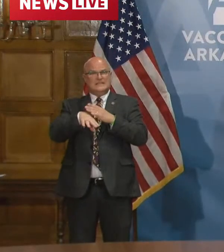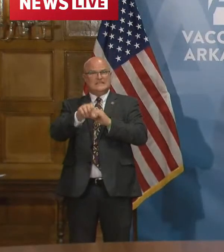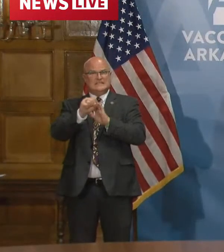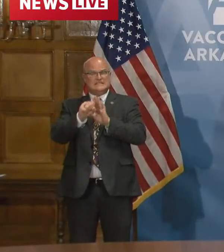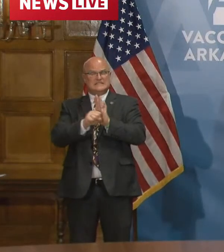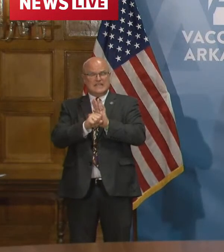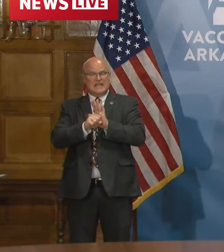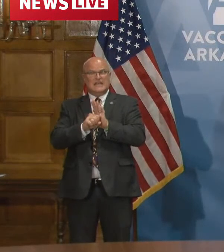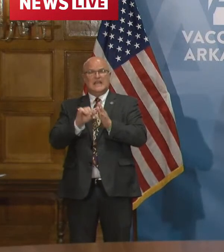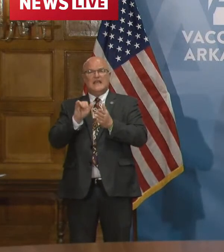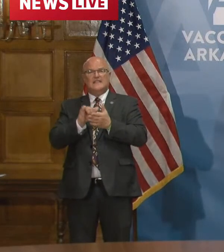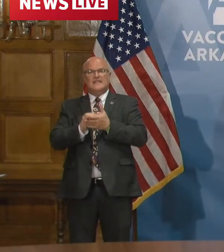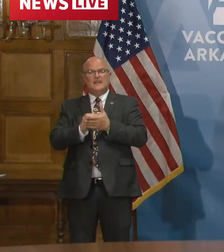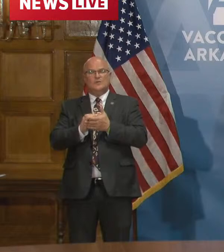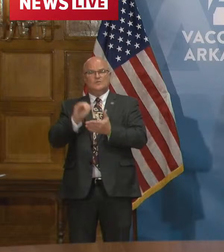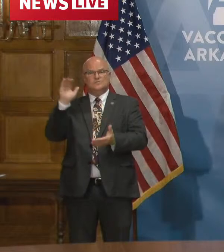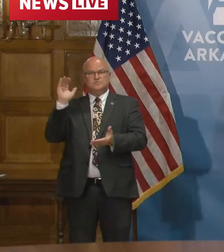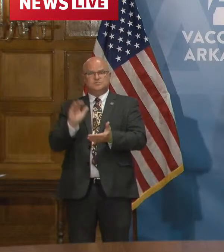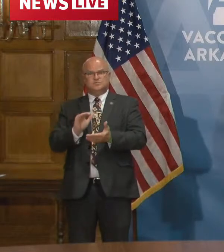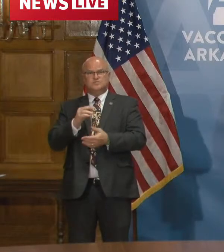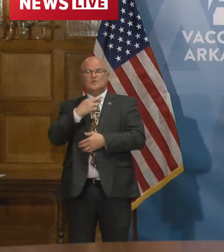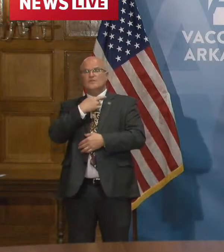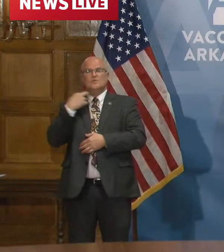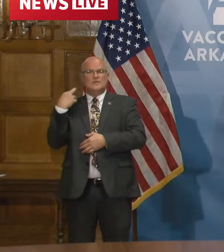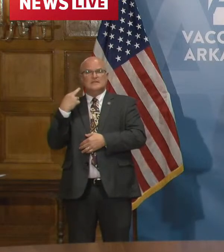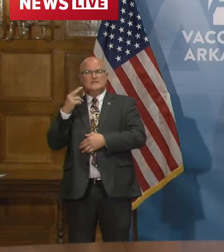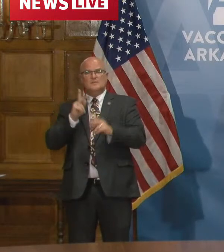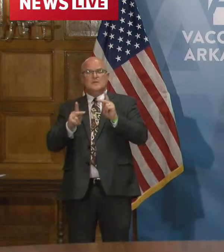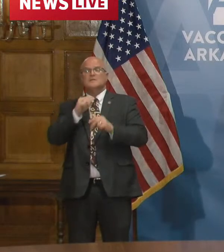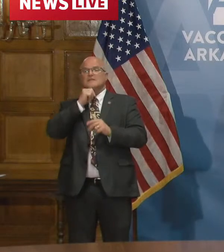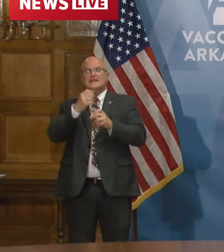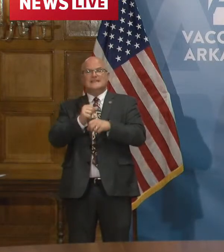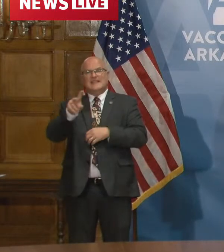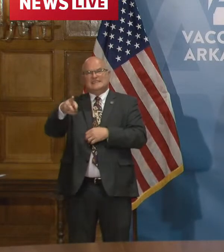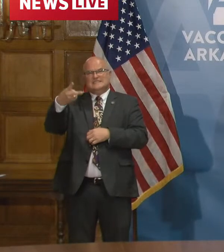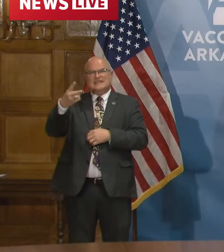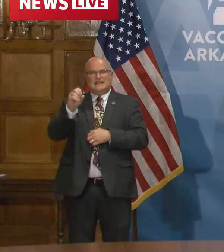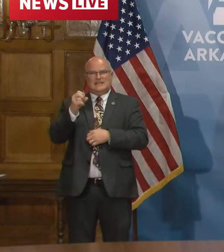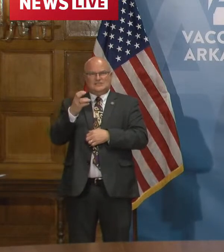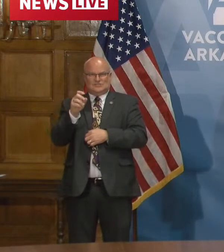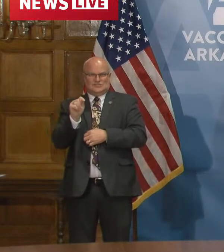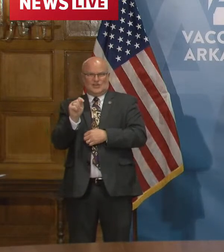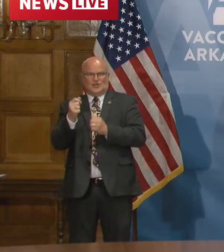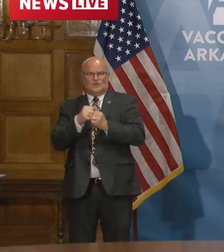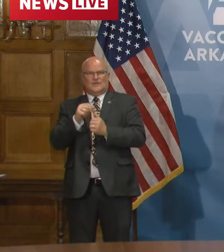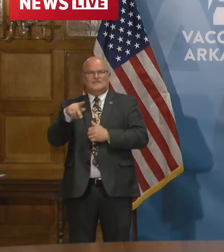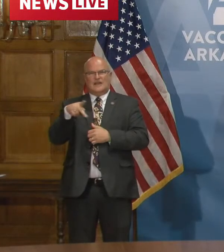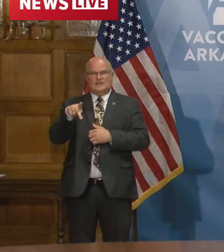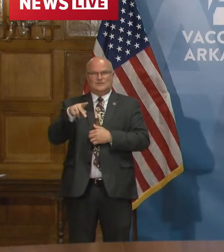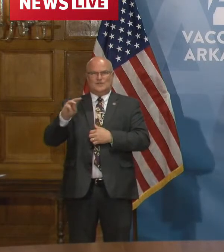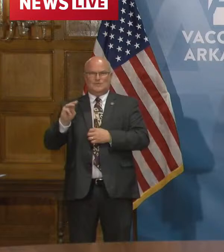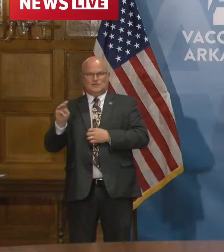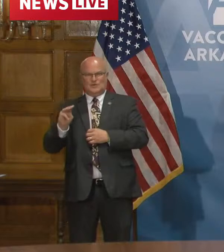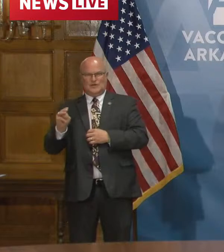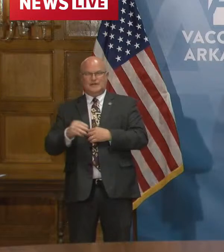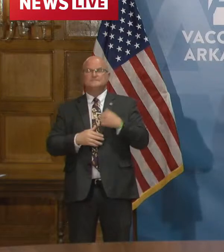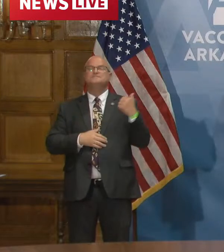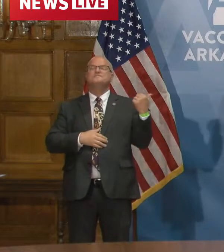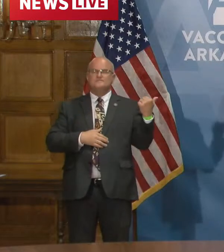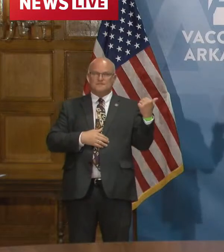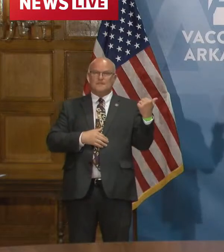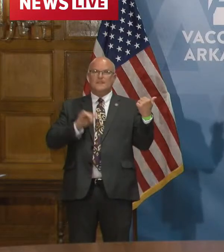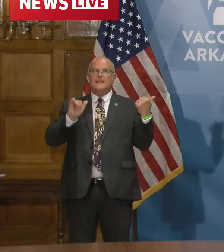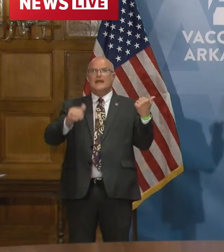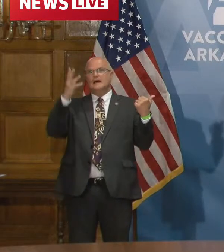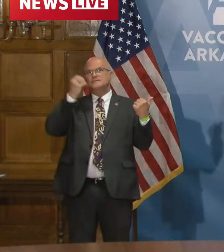that it will cut down on the risk of Arkansans not getting that second shot with Pfizer and Moderna? Well, that's the